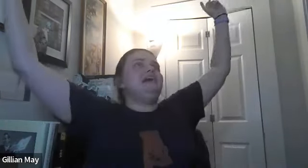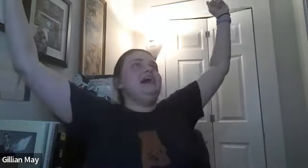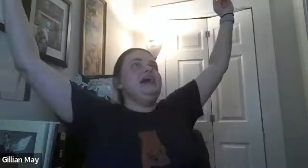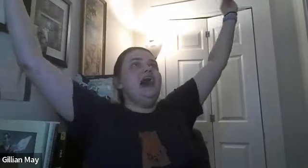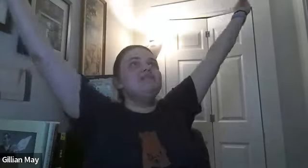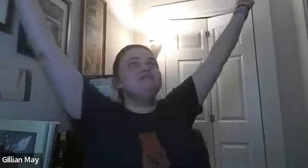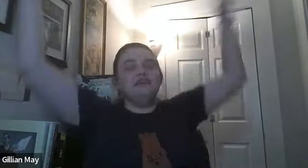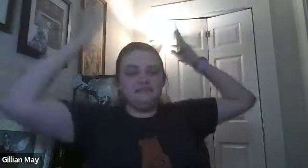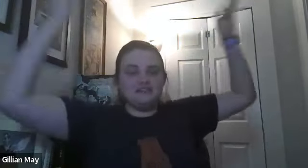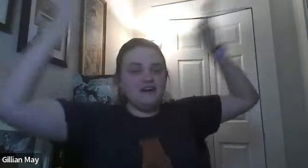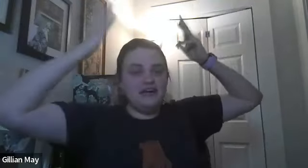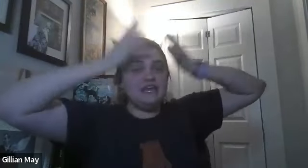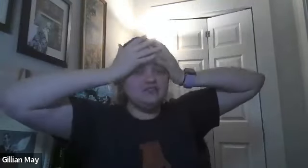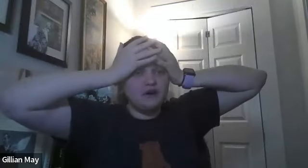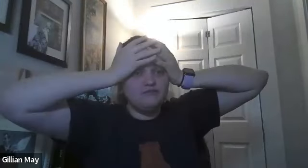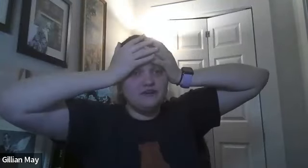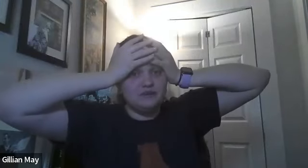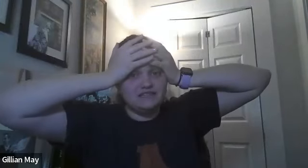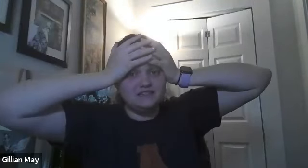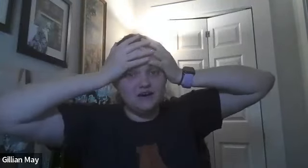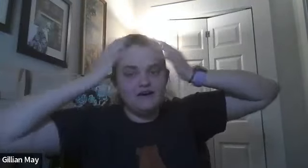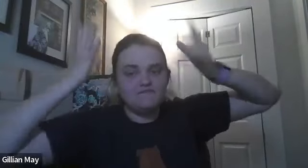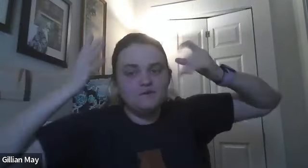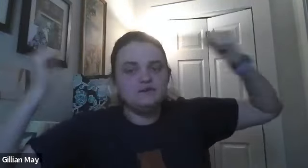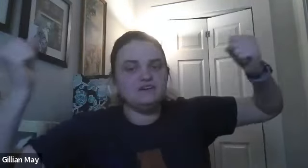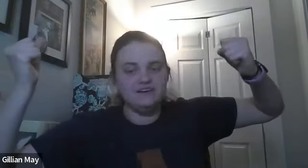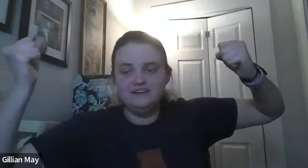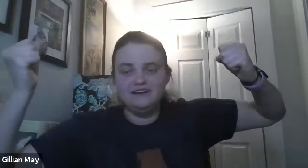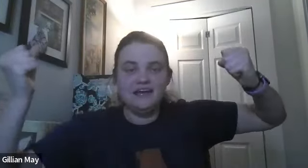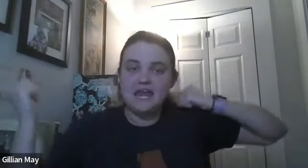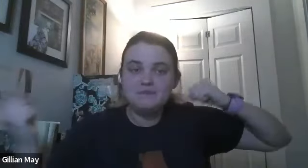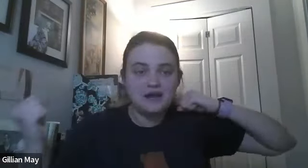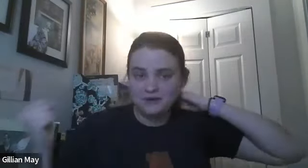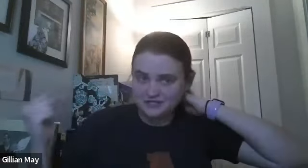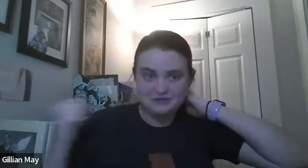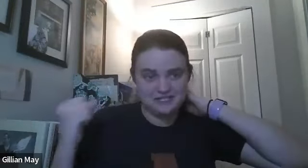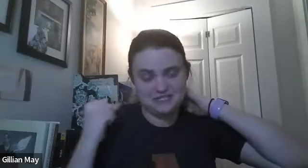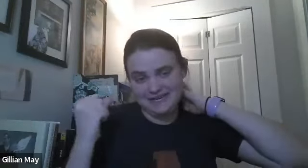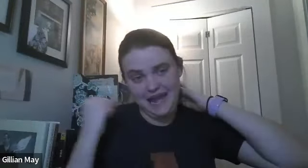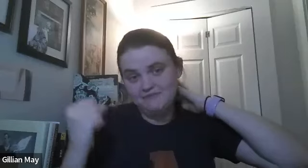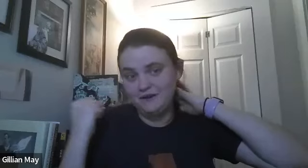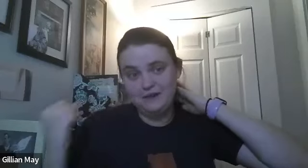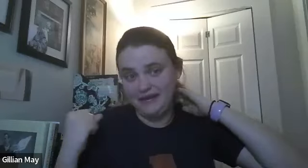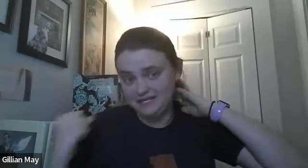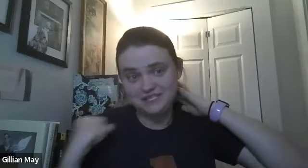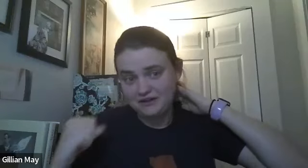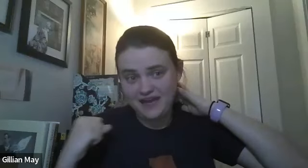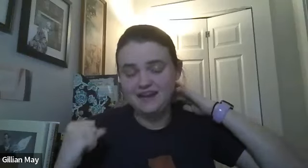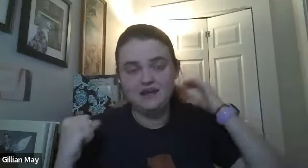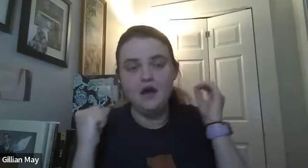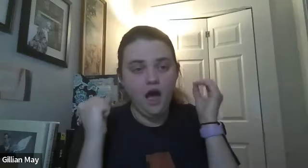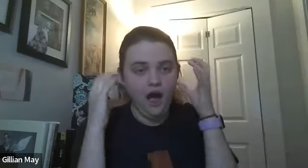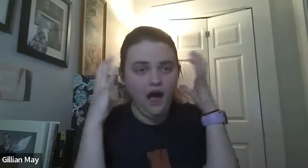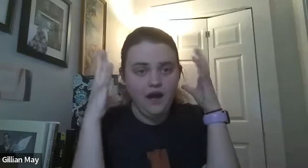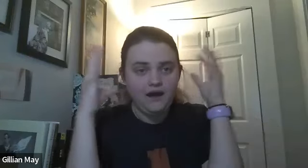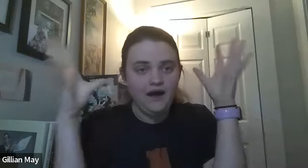I have like it drove me crazy, y'all, a full year. And I'm not a person who can just like, I'm very impatient on that.